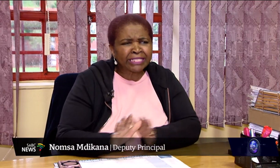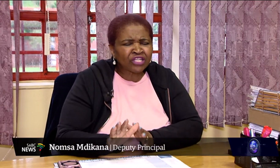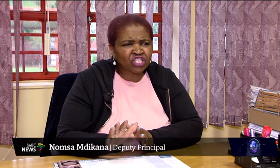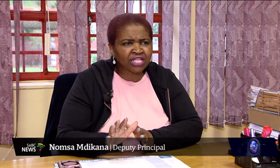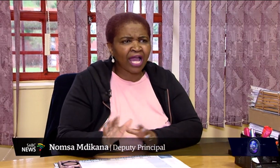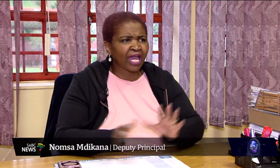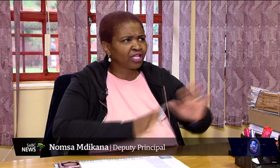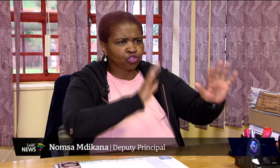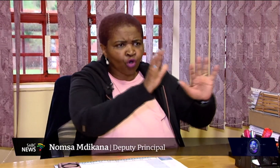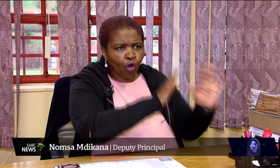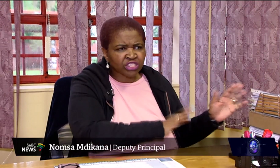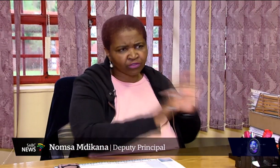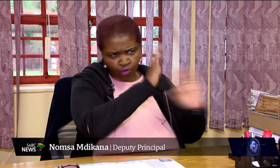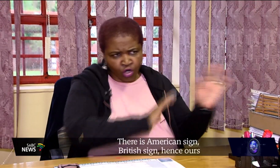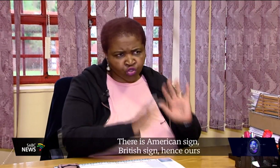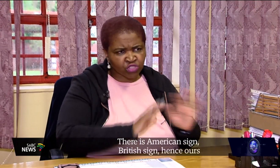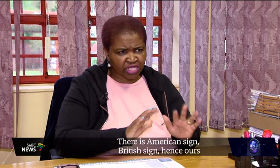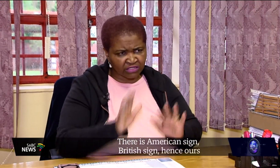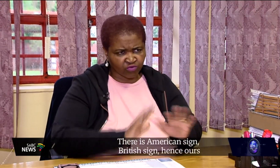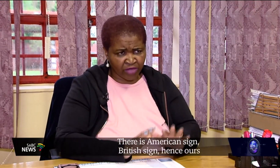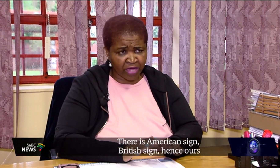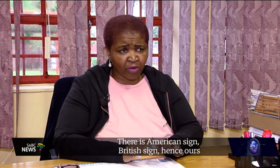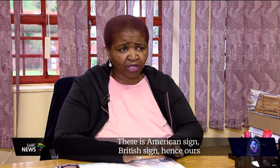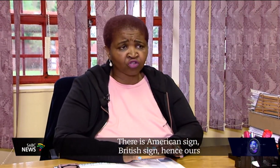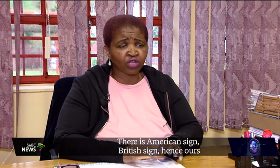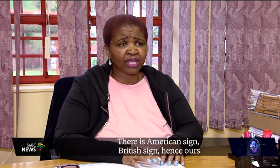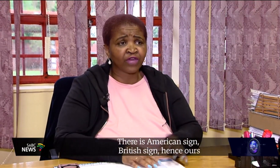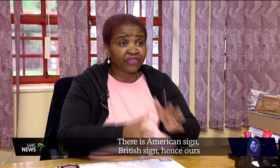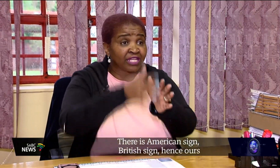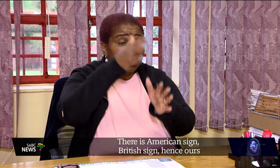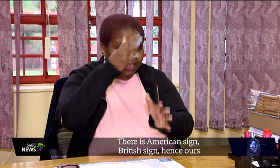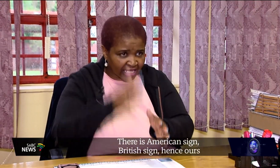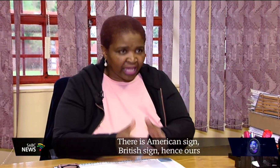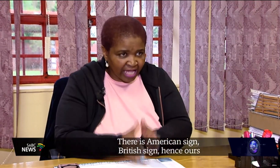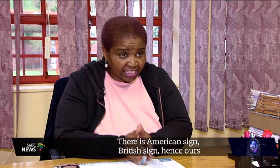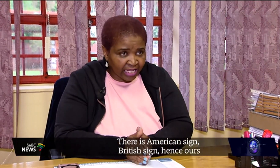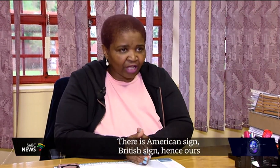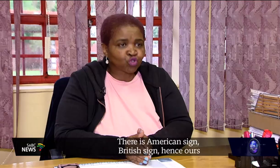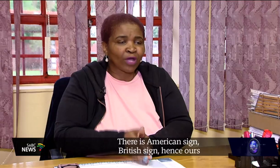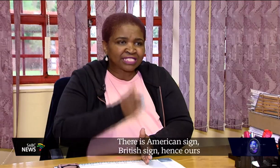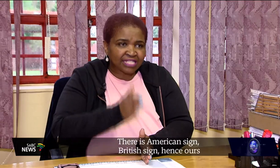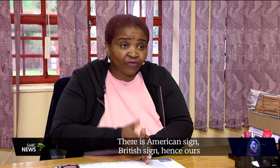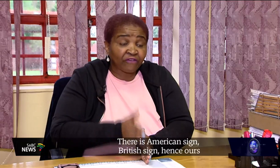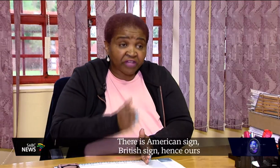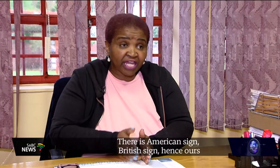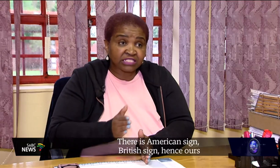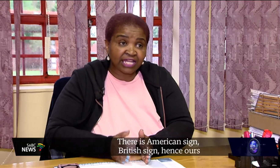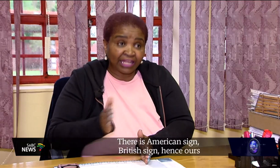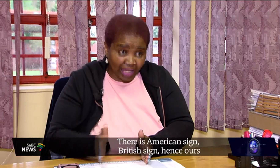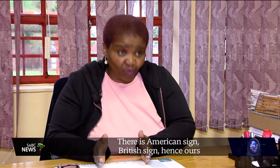British sign, you know, all those things. We want a London, and then that hence then I goes to South African Sign